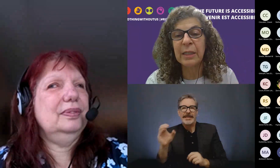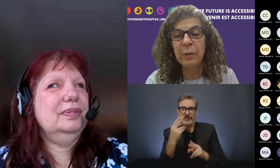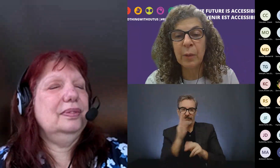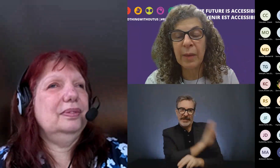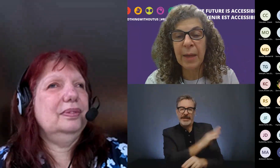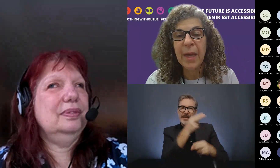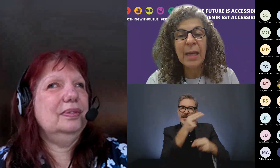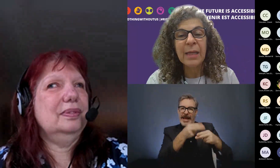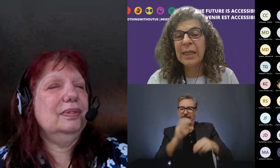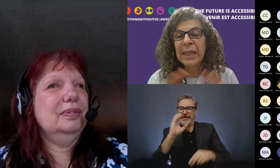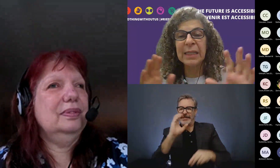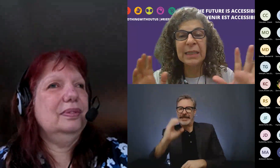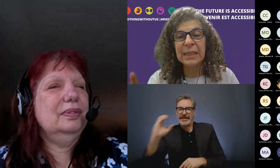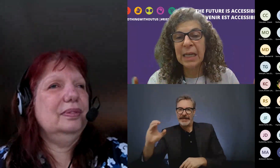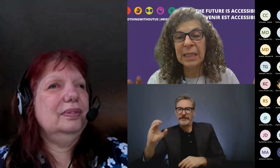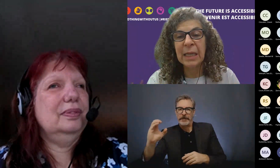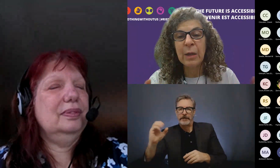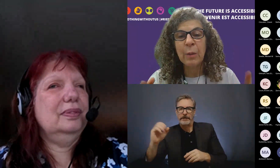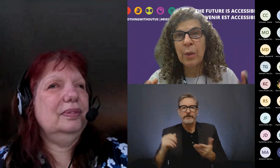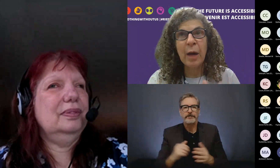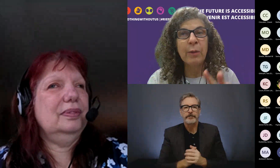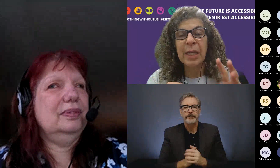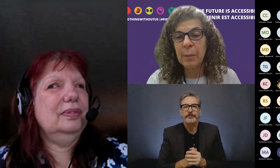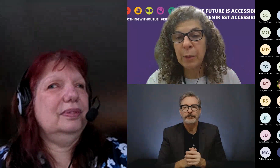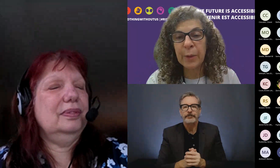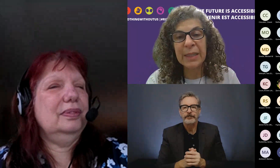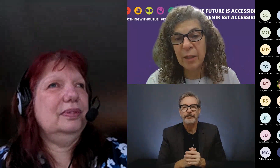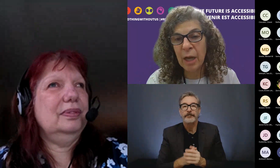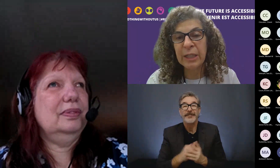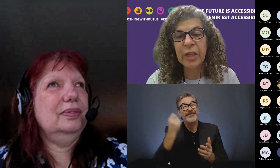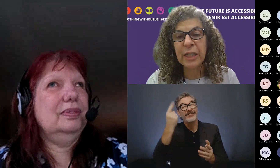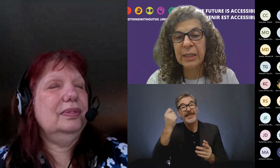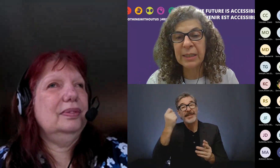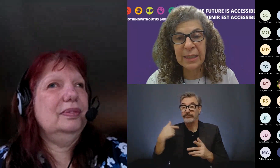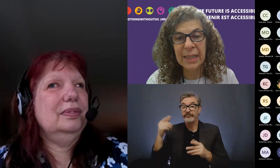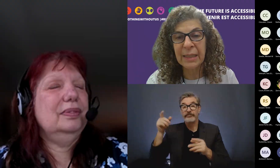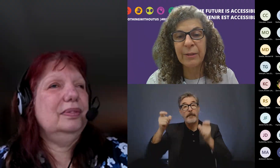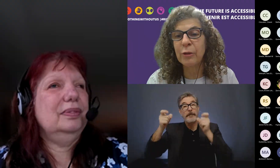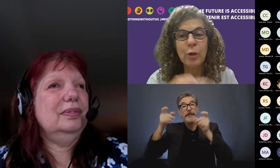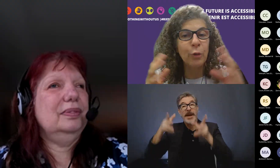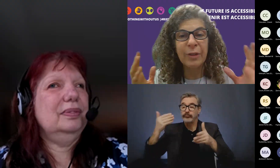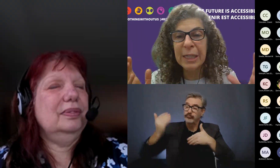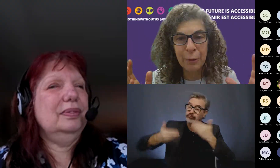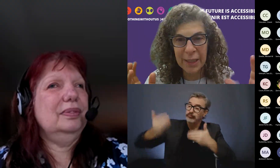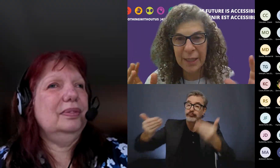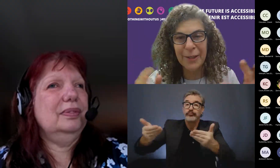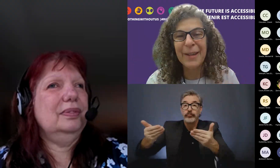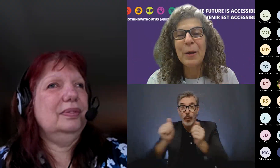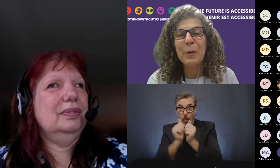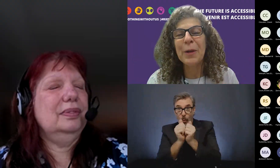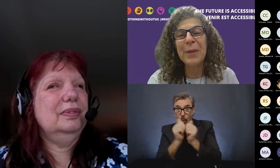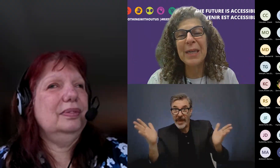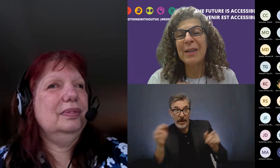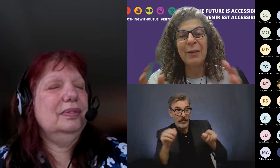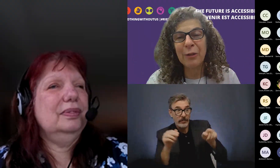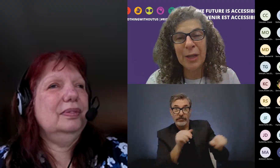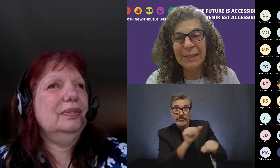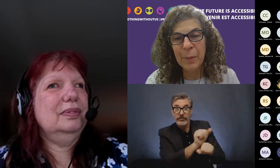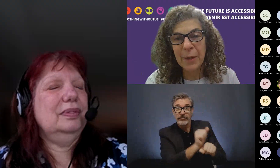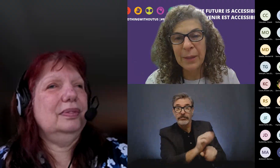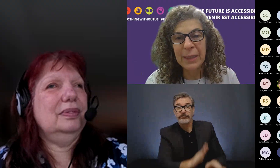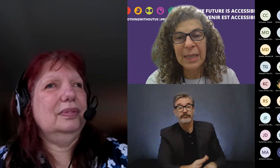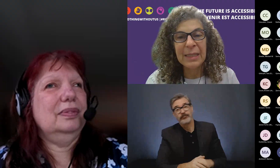that is needed for them. Nothing is done without the employee's knowledge and consent. There's no secret here. We're being